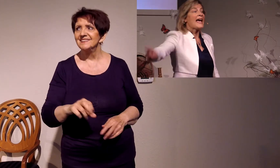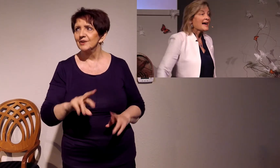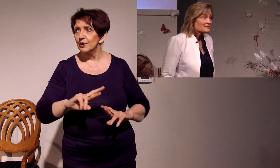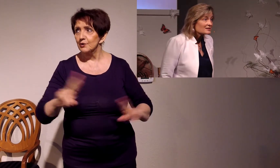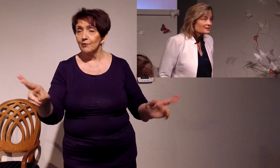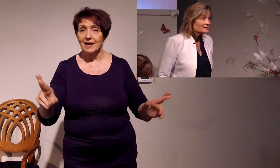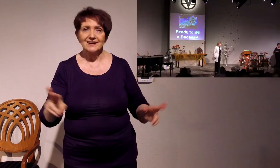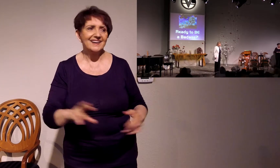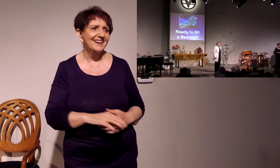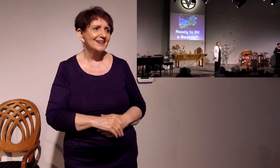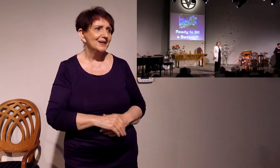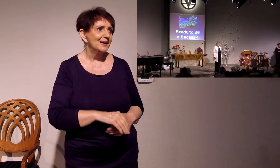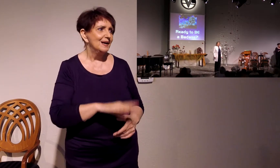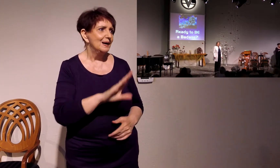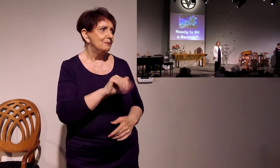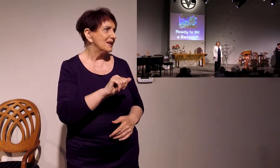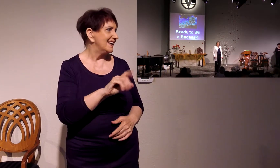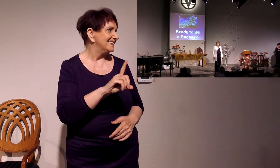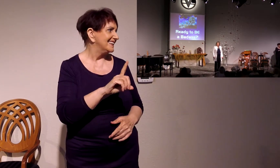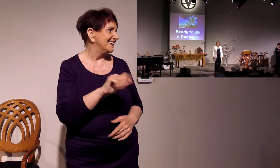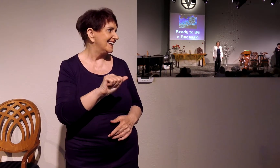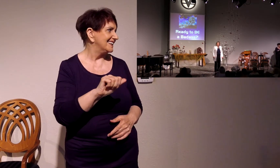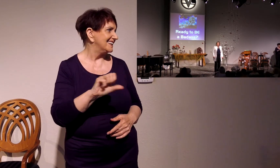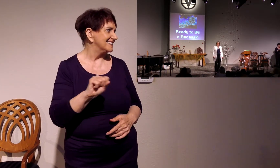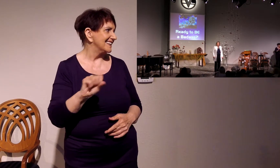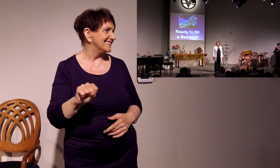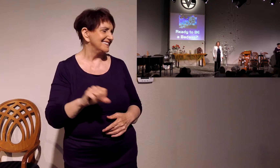a badass? Yes.